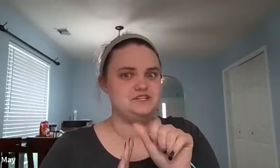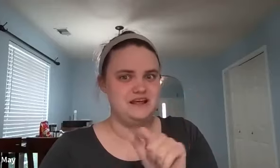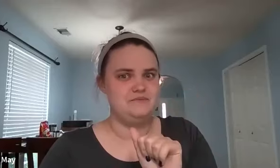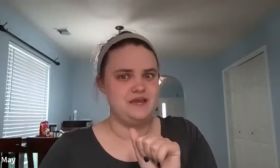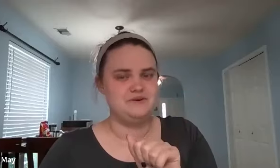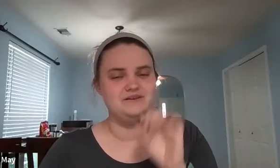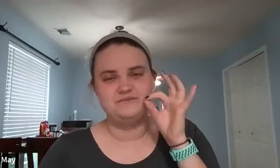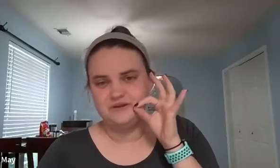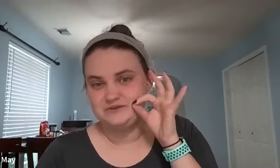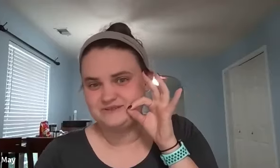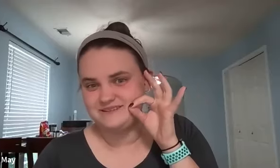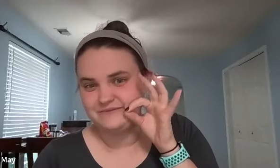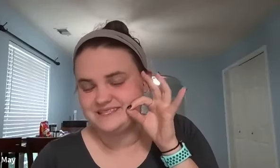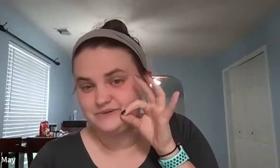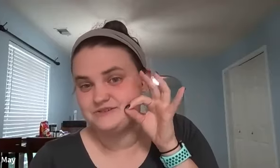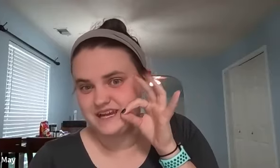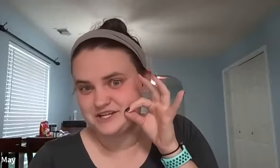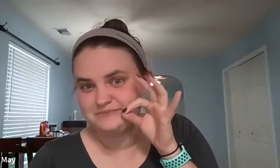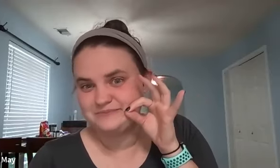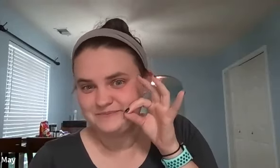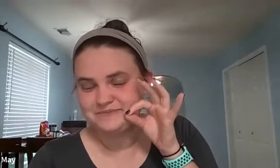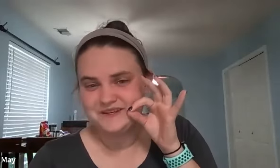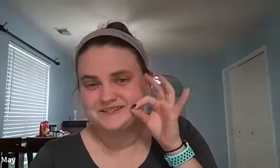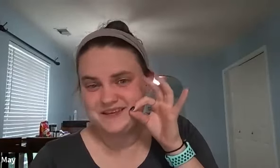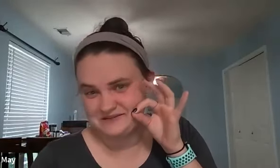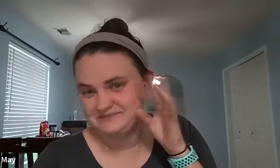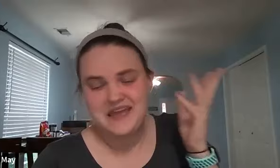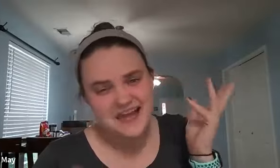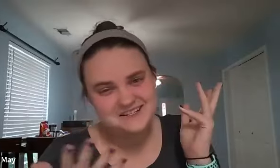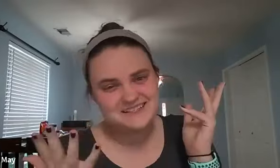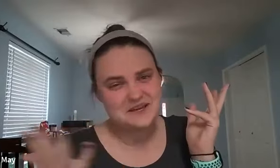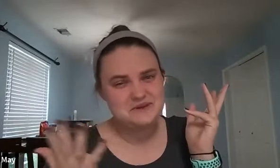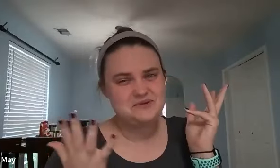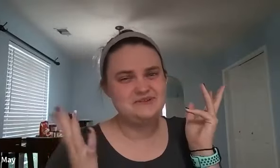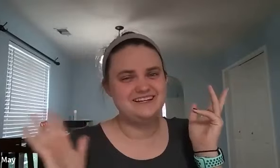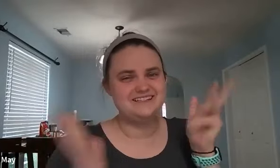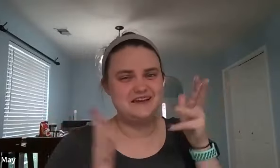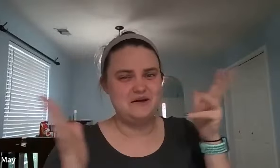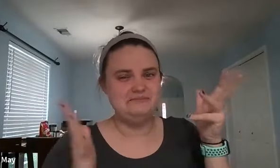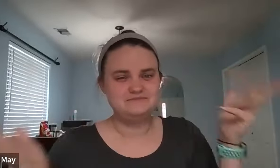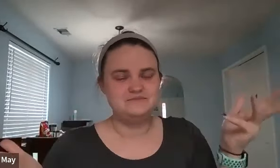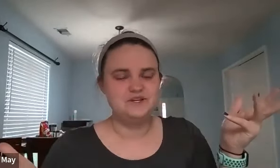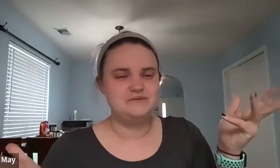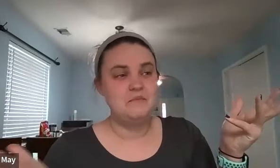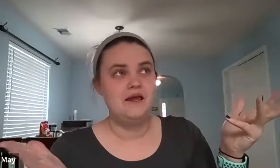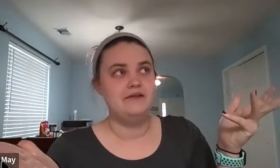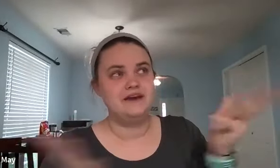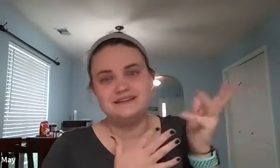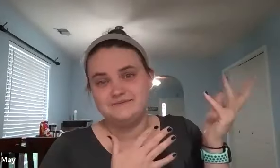in Alabama, we use ketchup. So I just like to tell people because, you know, that in my